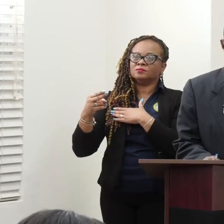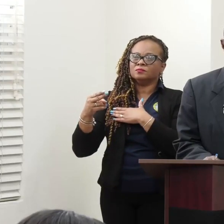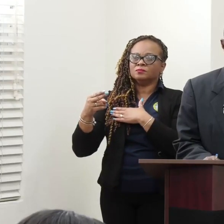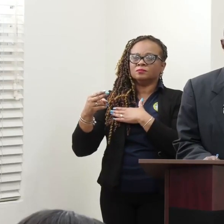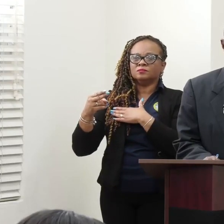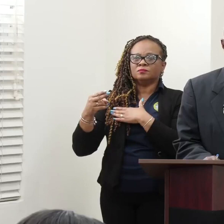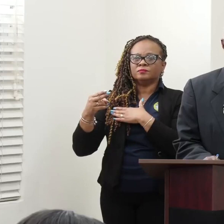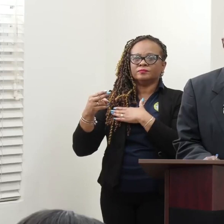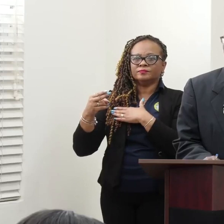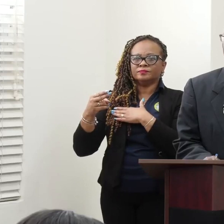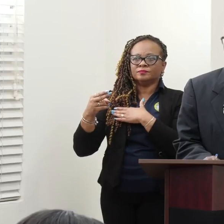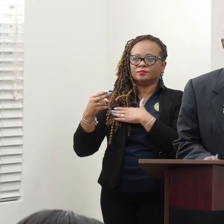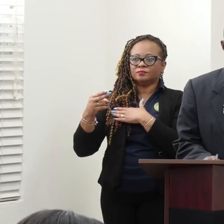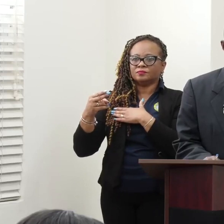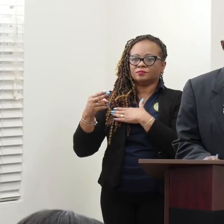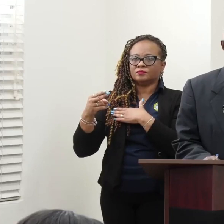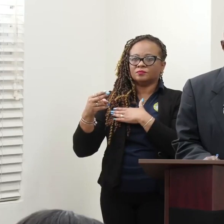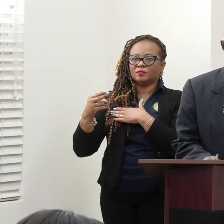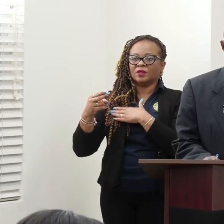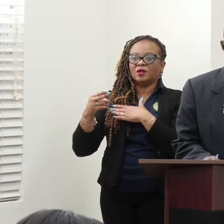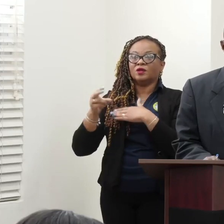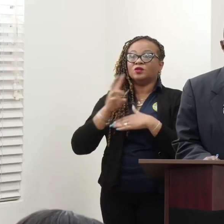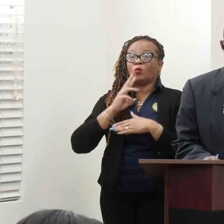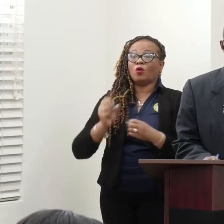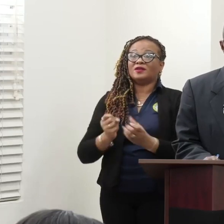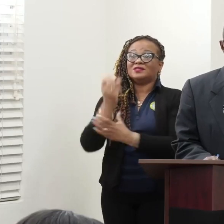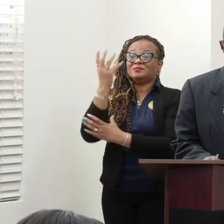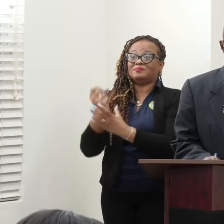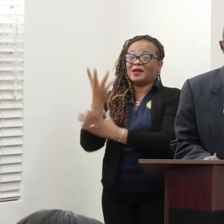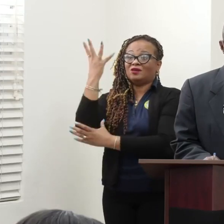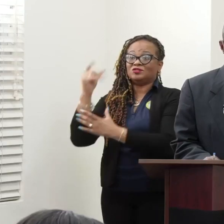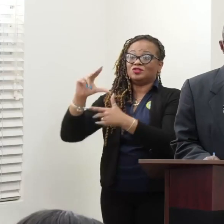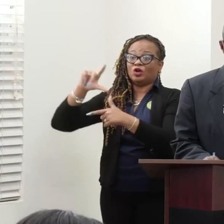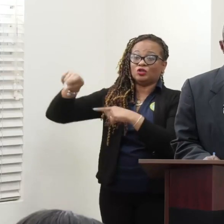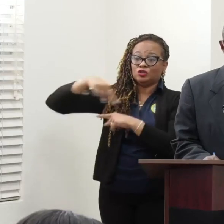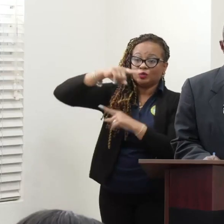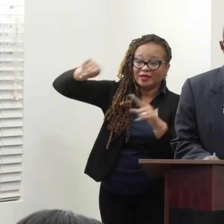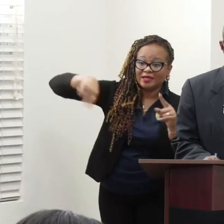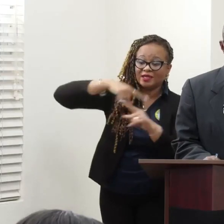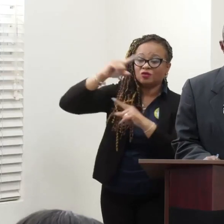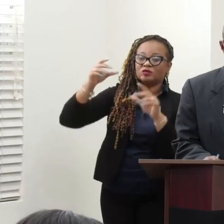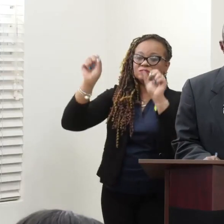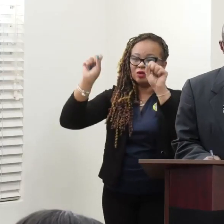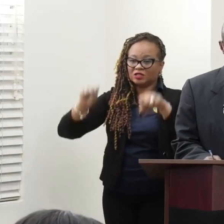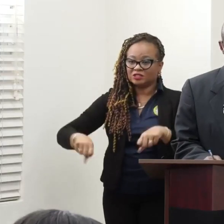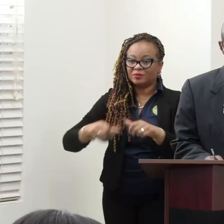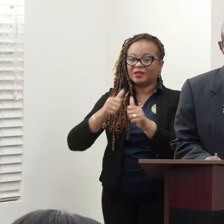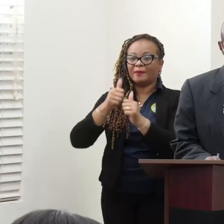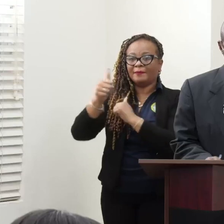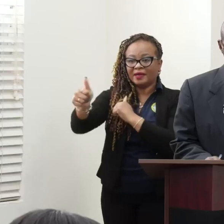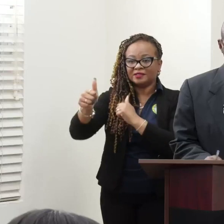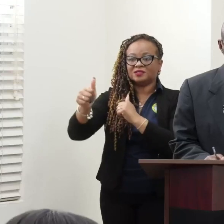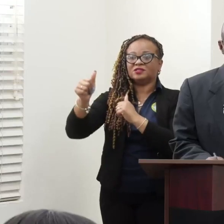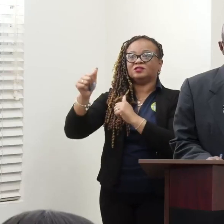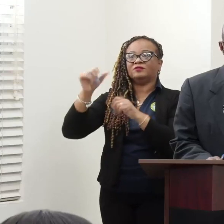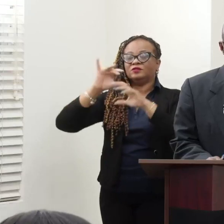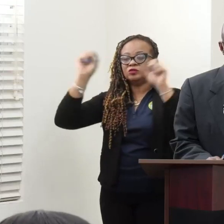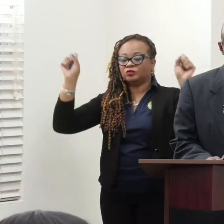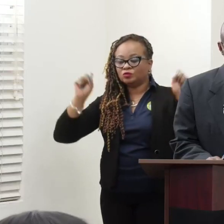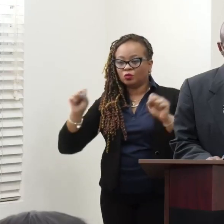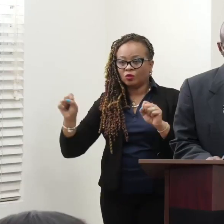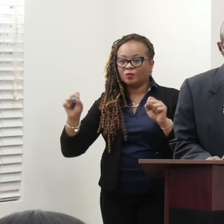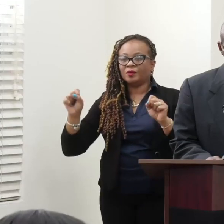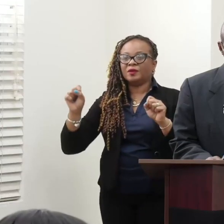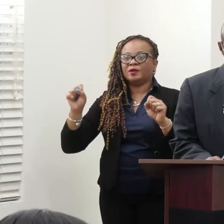sortir. Formation of waterspout and tornadoes are possible as the passage of Nicole will have